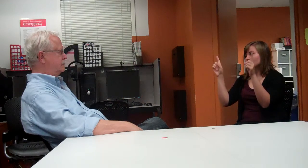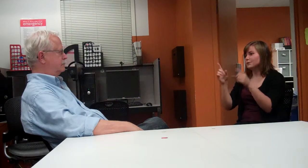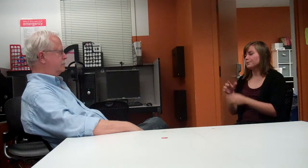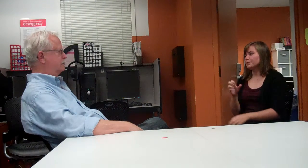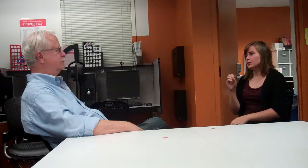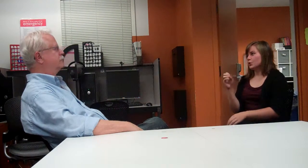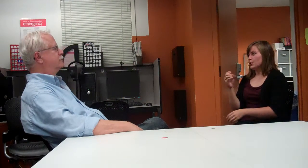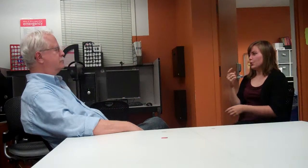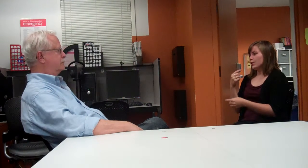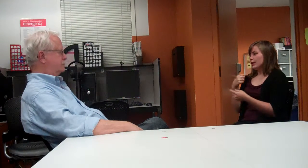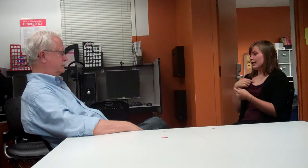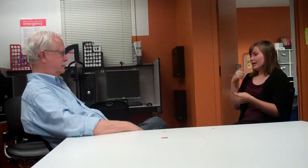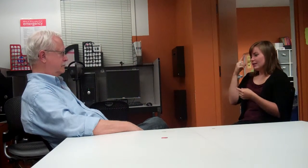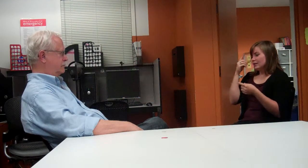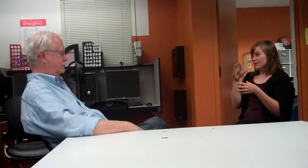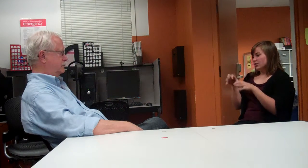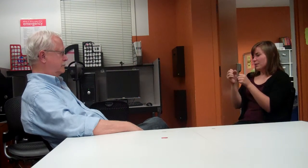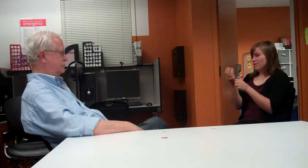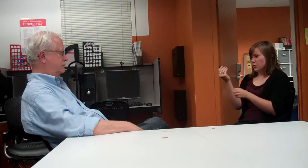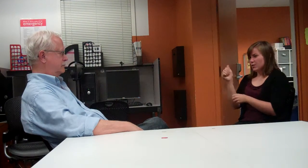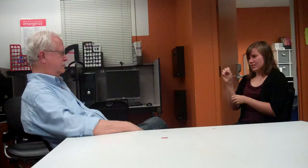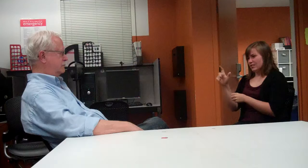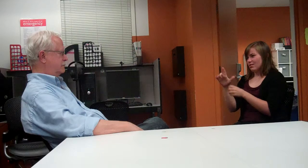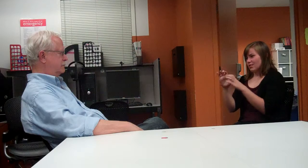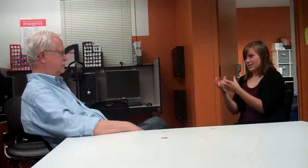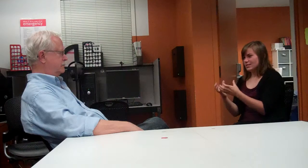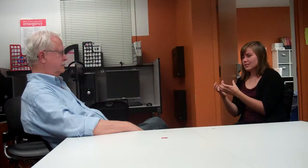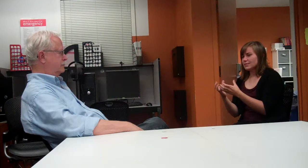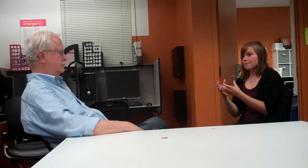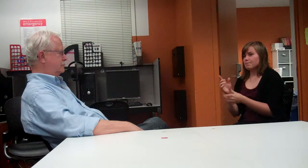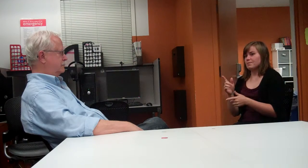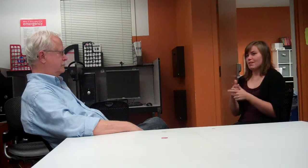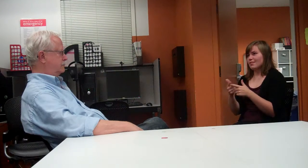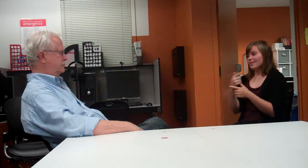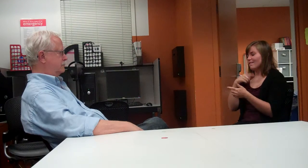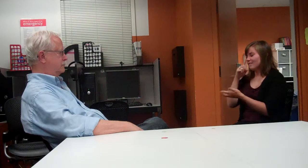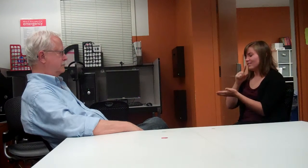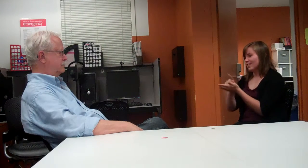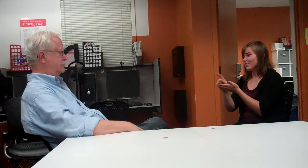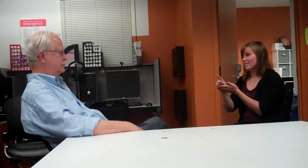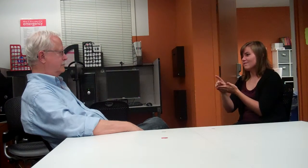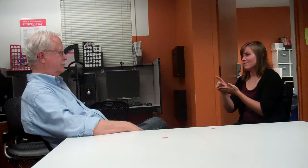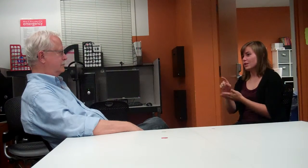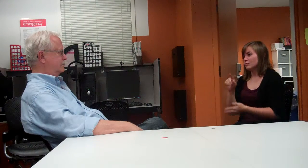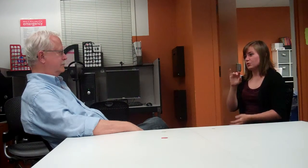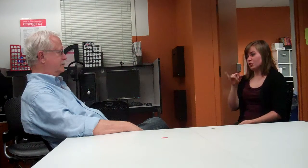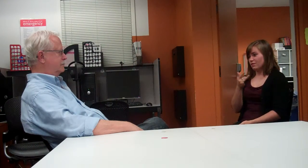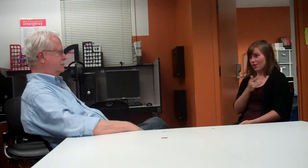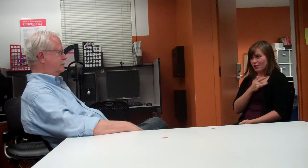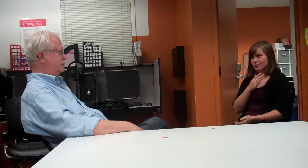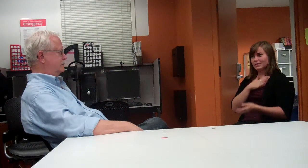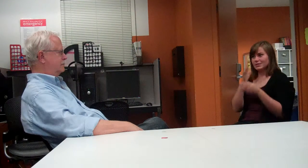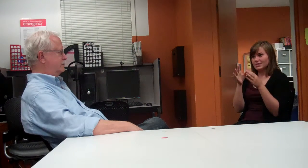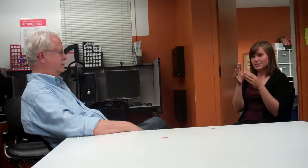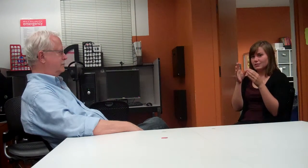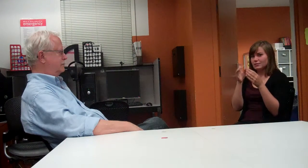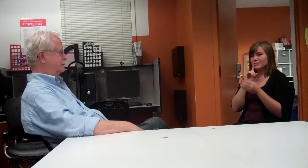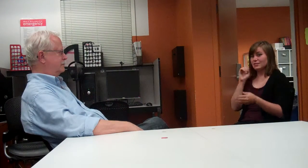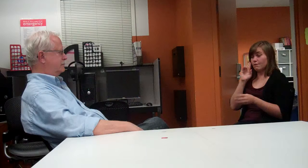any idea what it was. And I fell in love with it. Jennifer Hart was my deaf culture teacher, and Susan